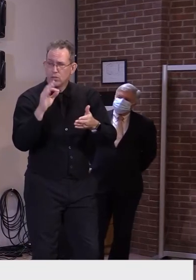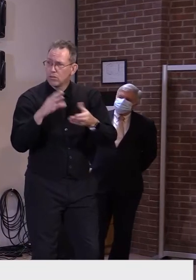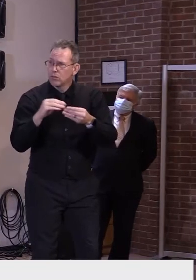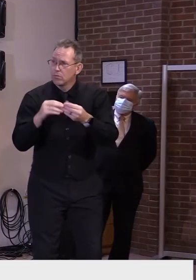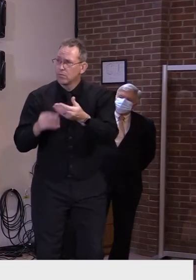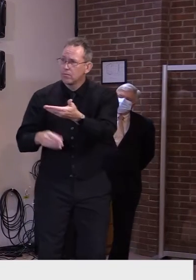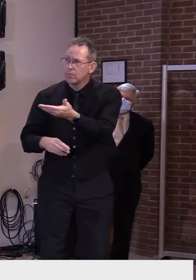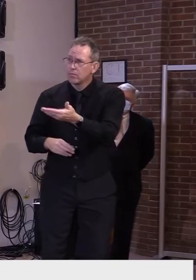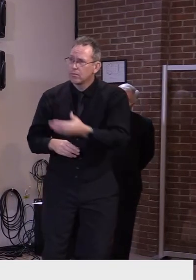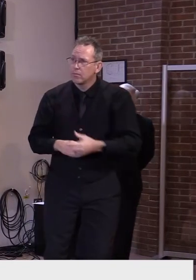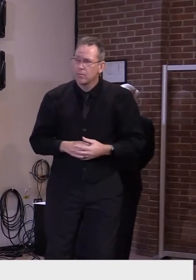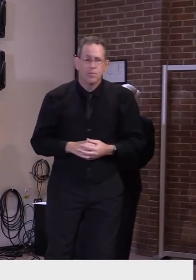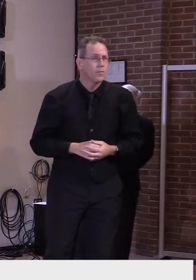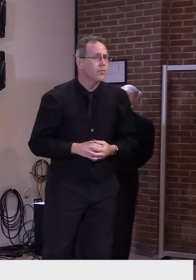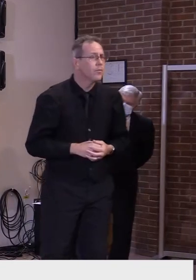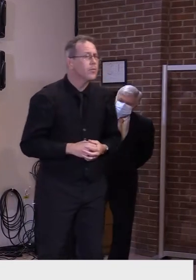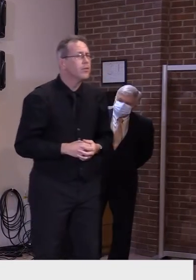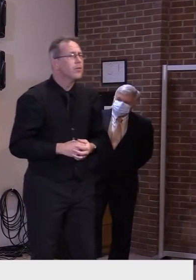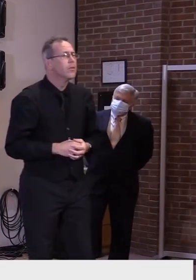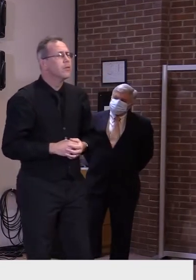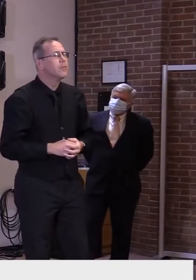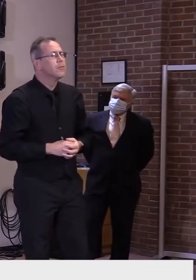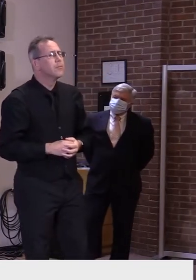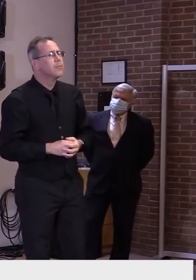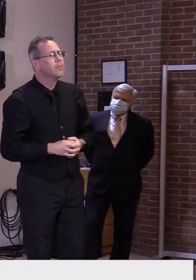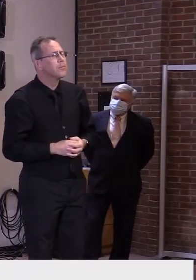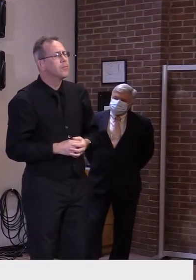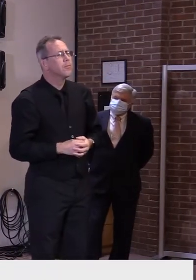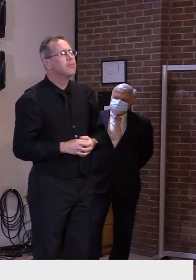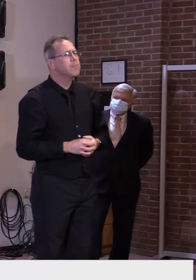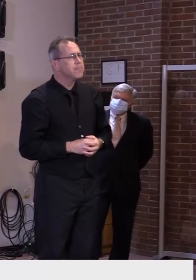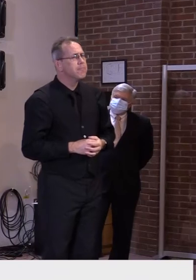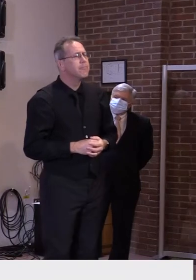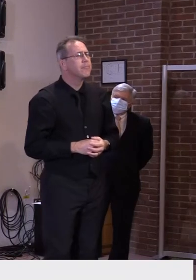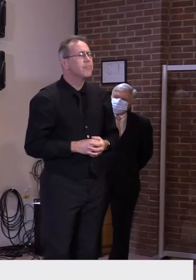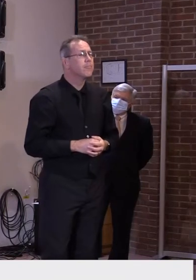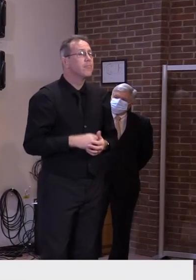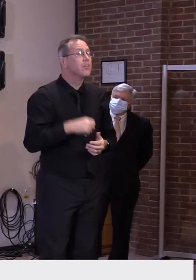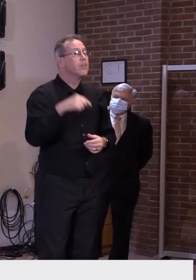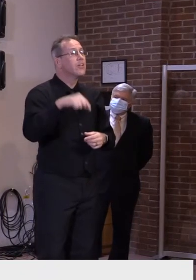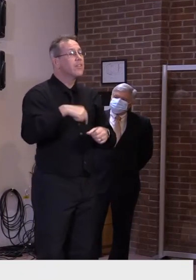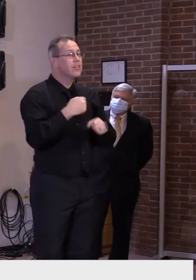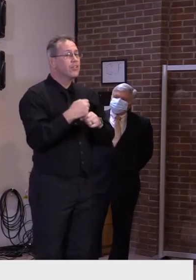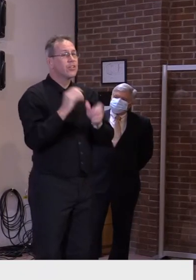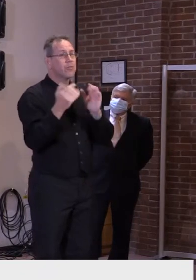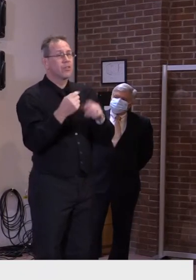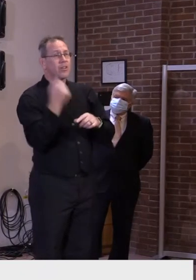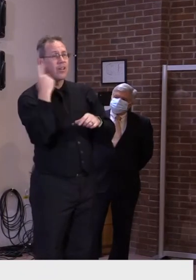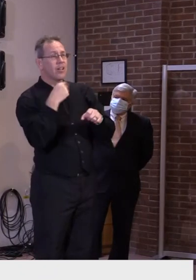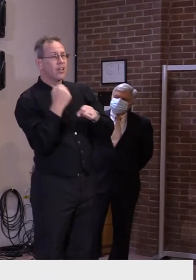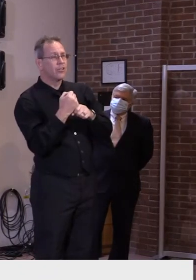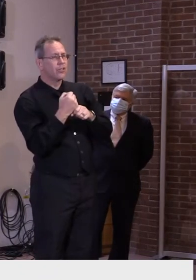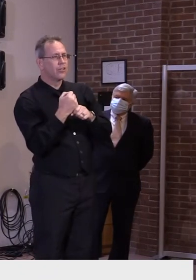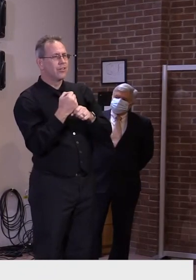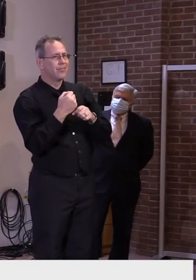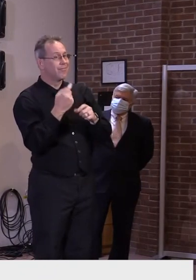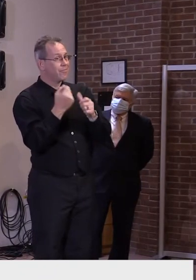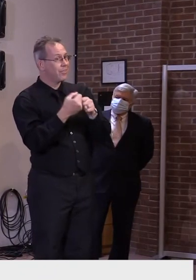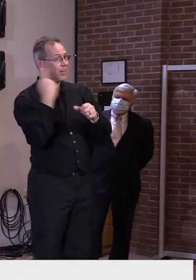Yeah, with our just your point of comparison to last year, of course, I think the big difference is vaccination, which we didn't have in our toolkit last